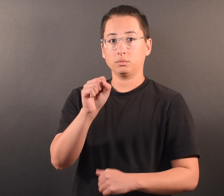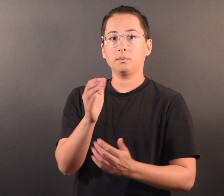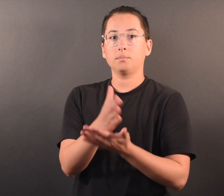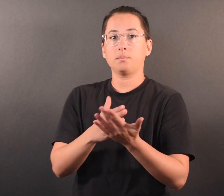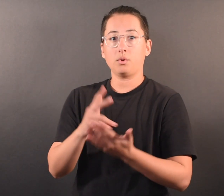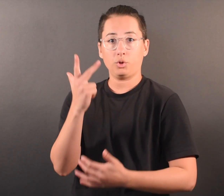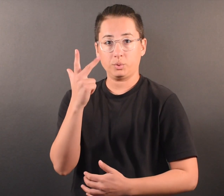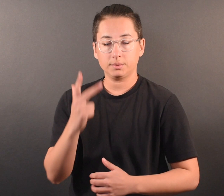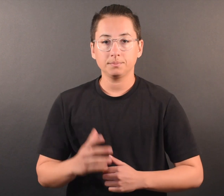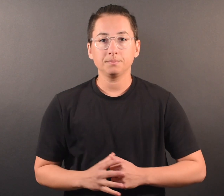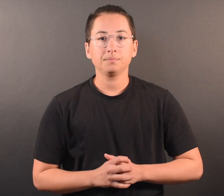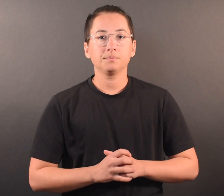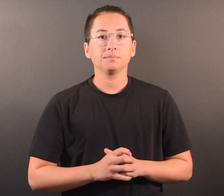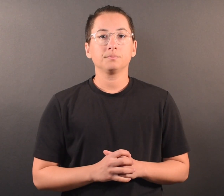Vaccine Dose Part 3.